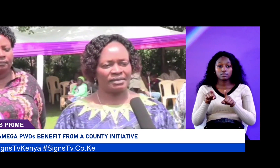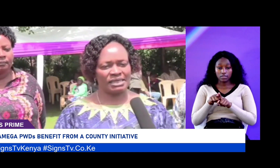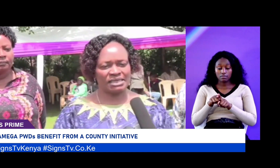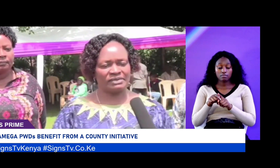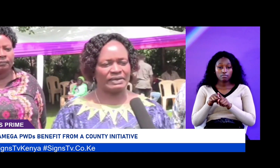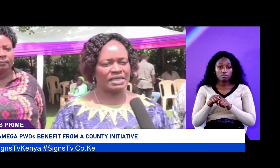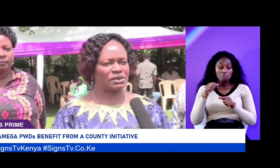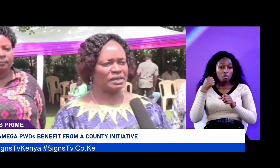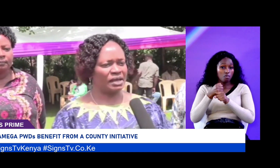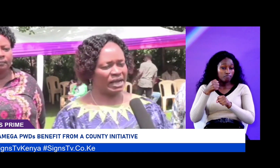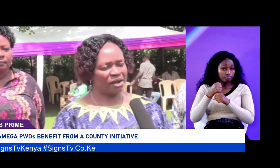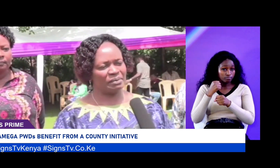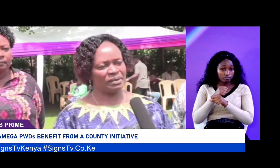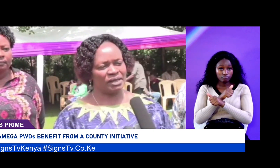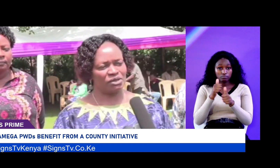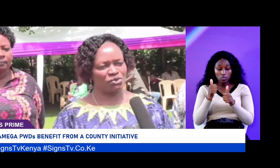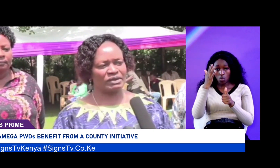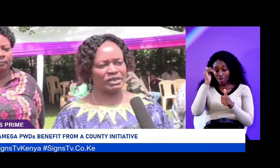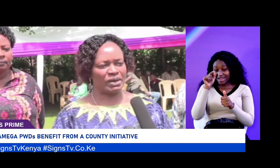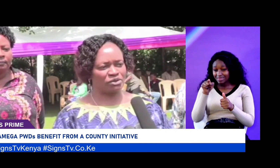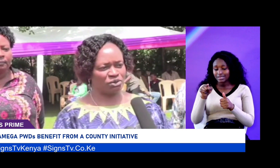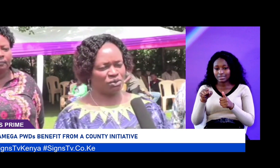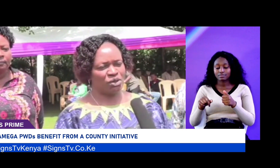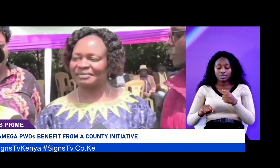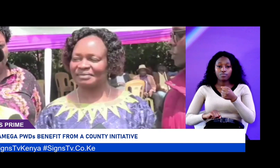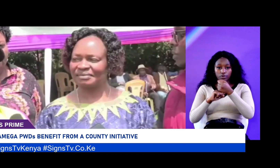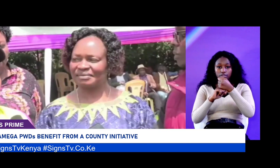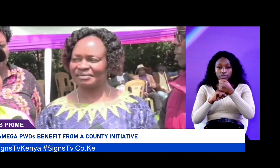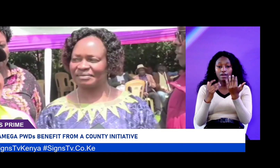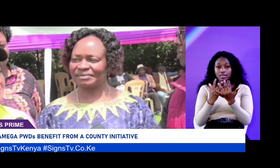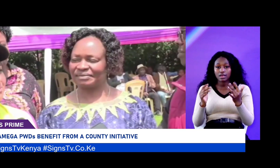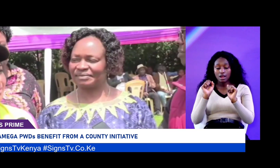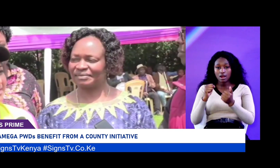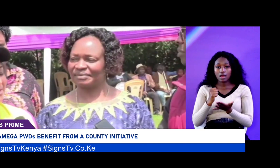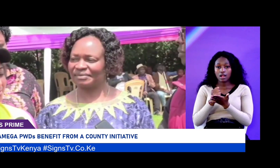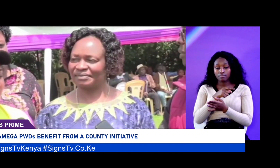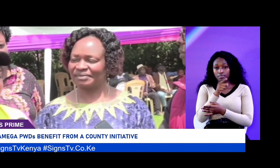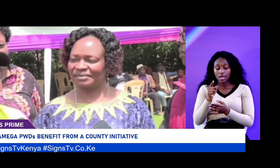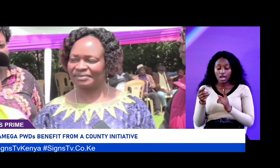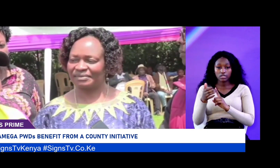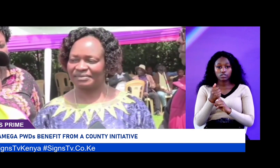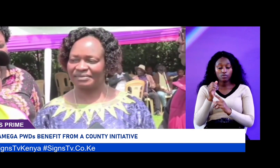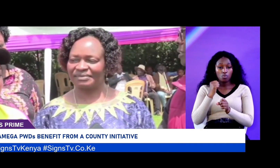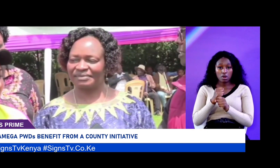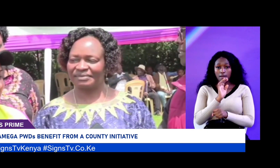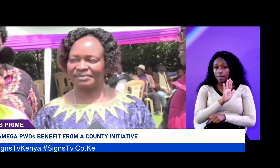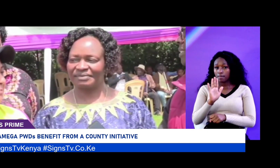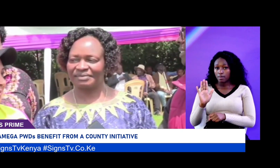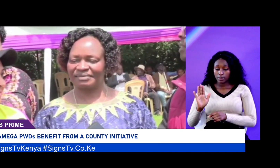these assistive devices will help them do whatever they want to do. Our main motto is to mobile these people so